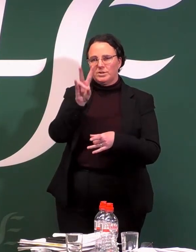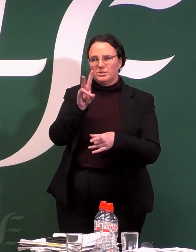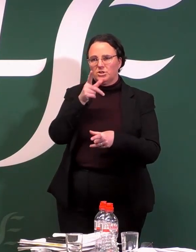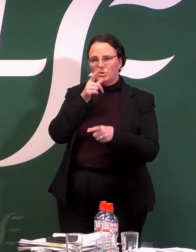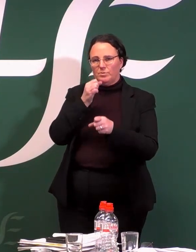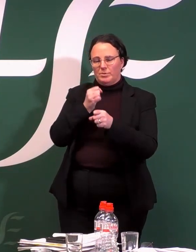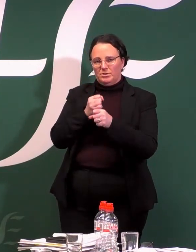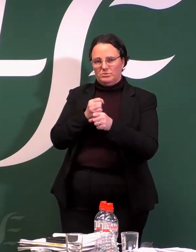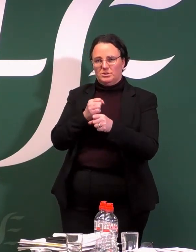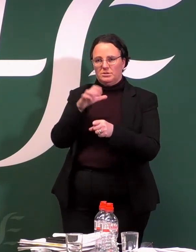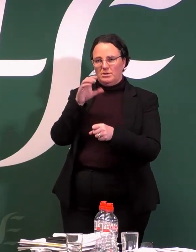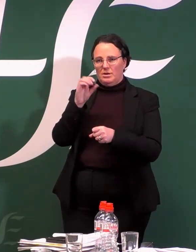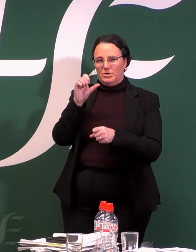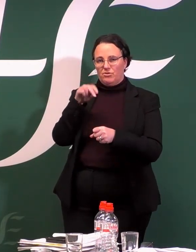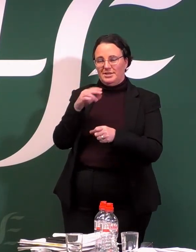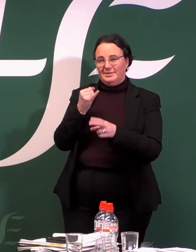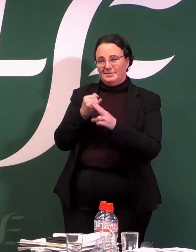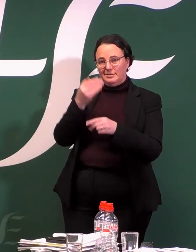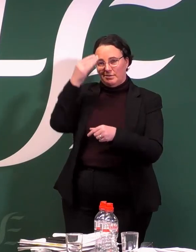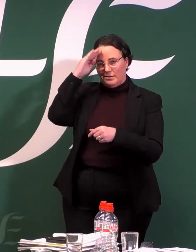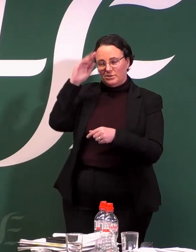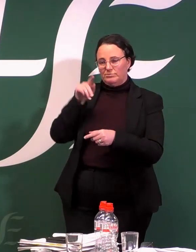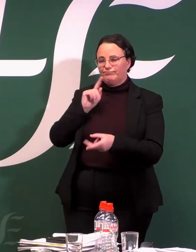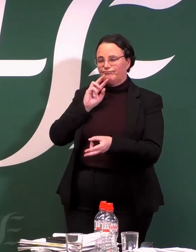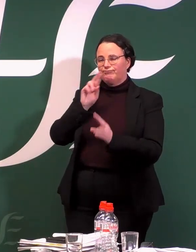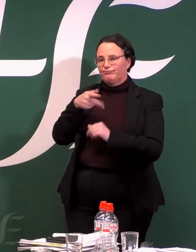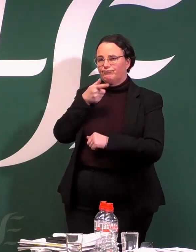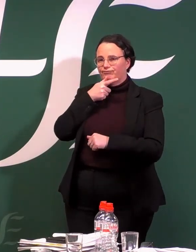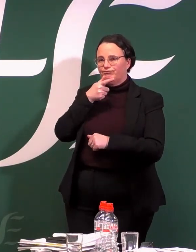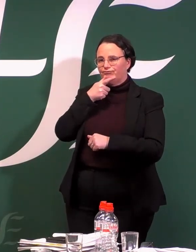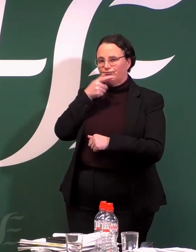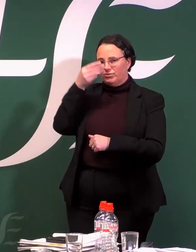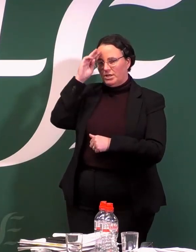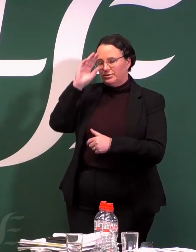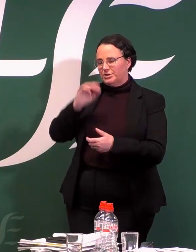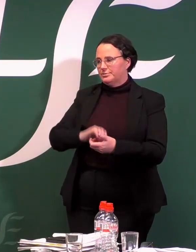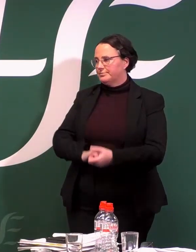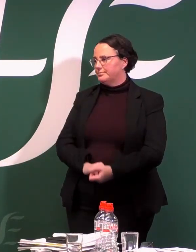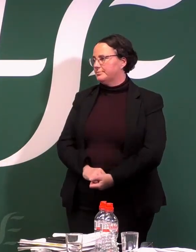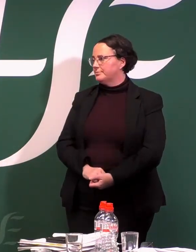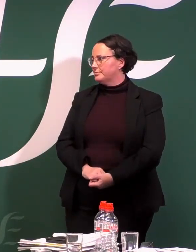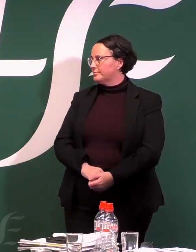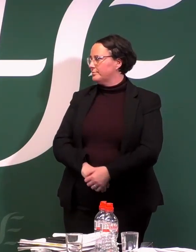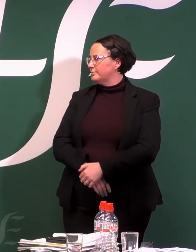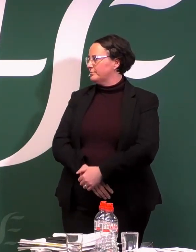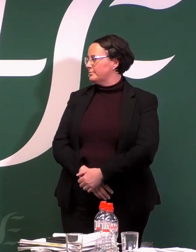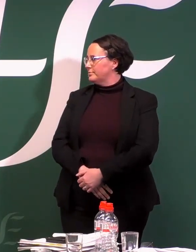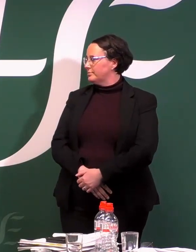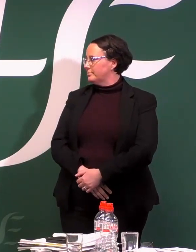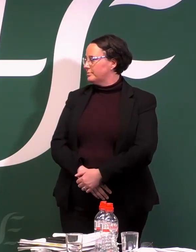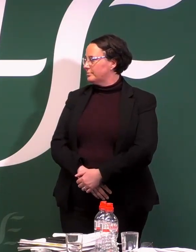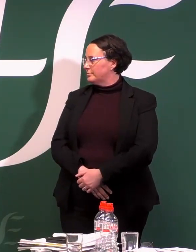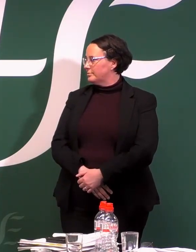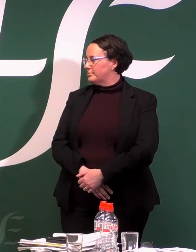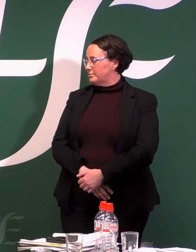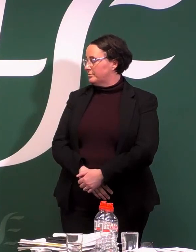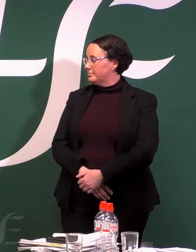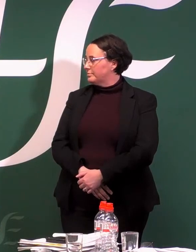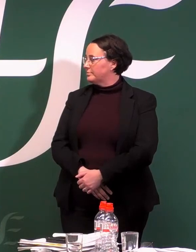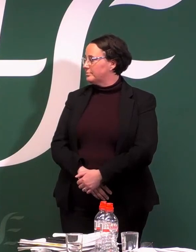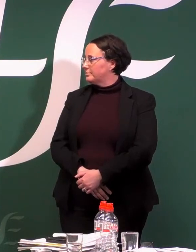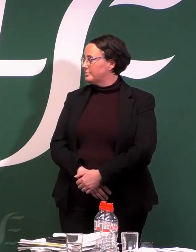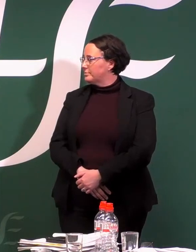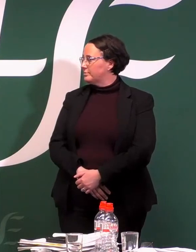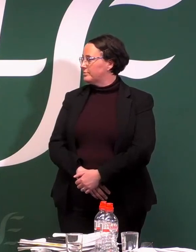tá lán gréthe modulation an ahraic seo níl sé rólas agin go fóil ach tá na saineolaí ar fud an dóin ag Janú Fistracham